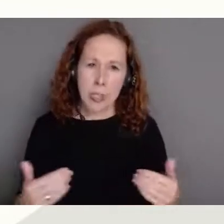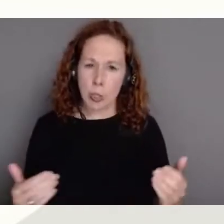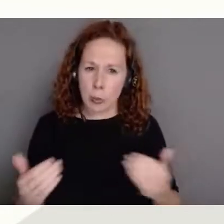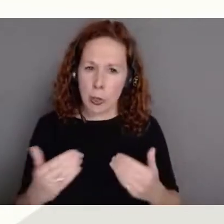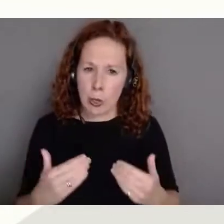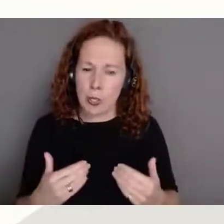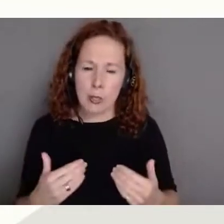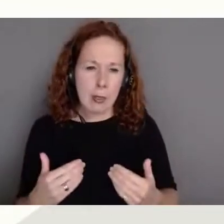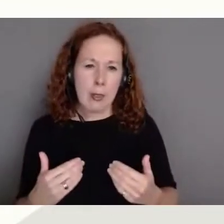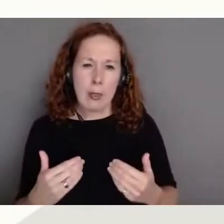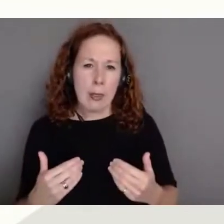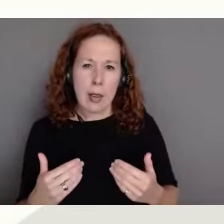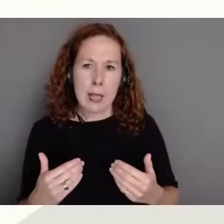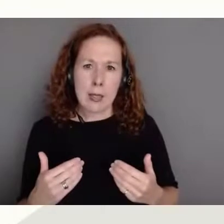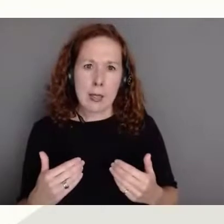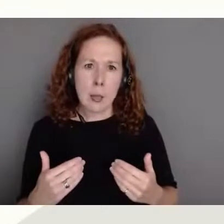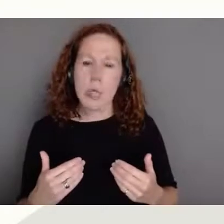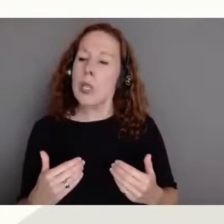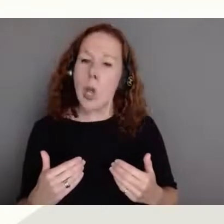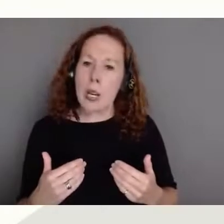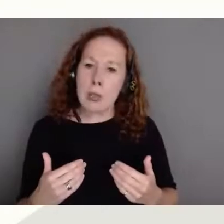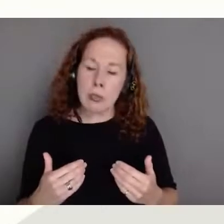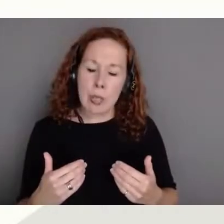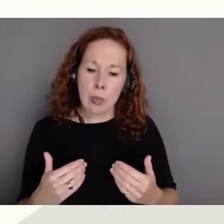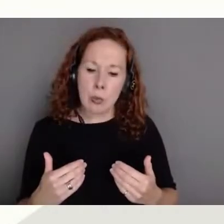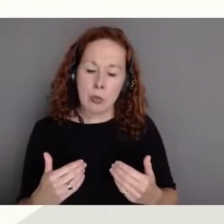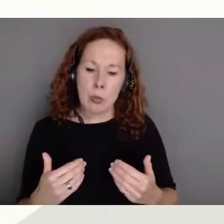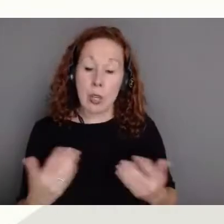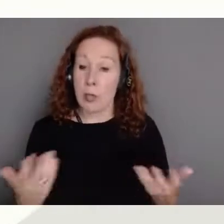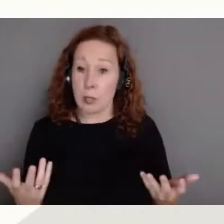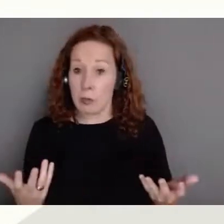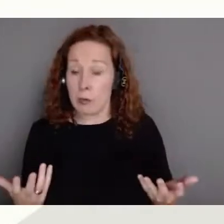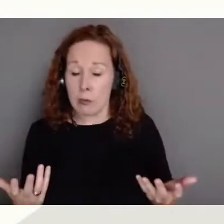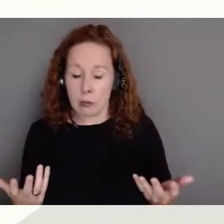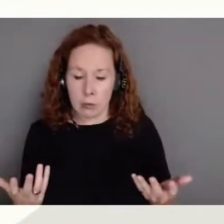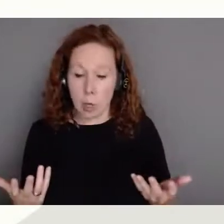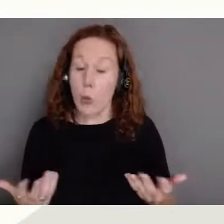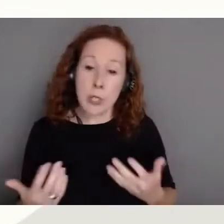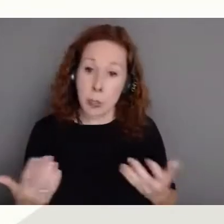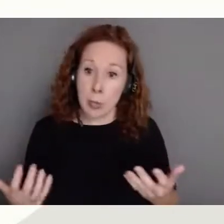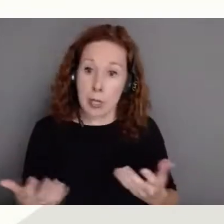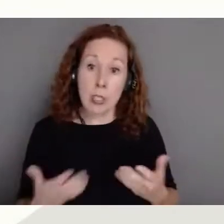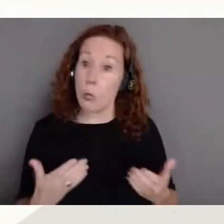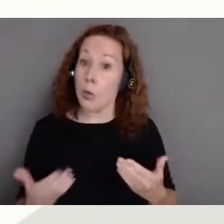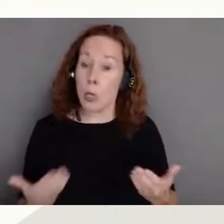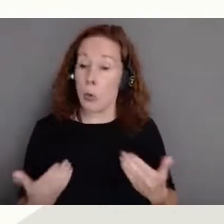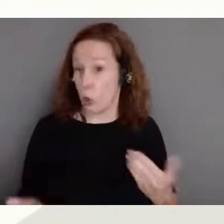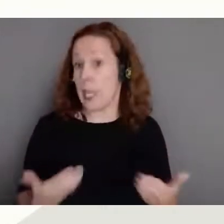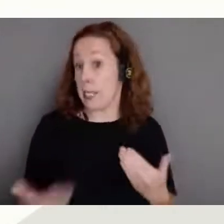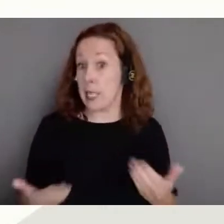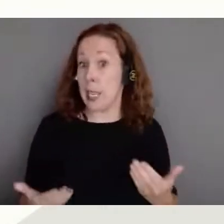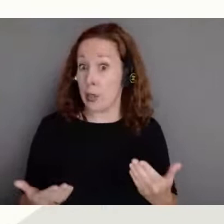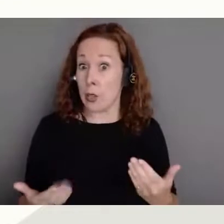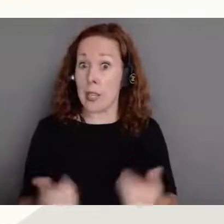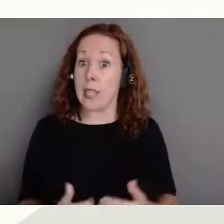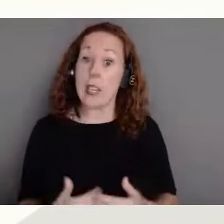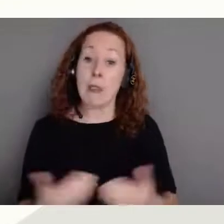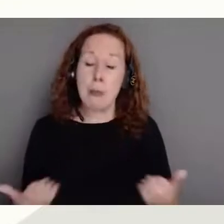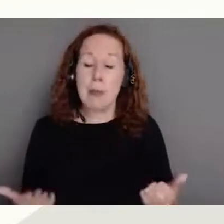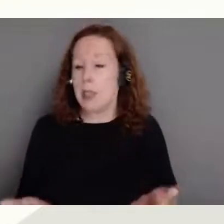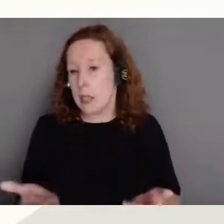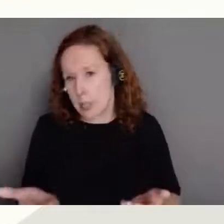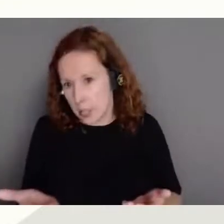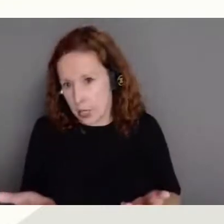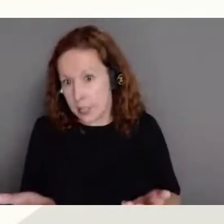as interpreters, Mhm. it's we do a lot of we call it co-interpreting. So where we're working together, like